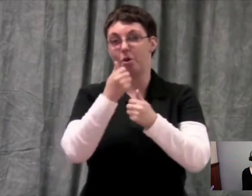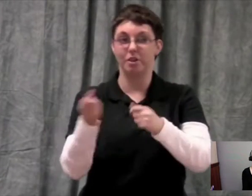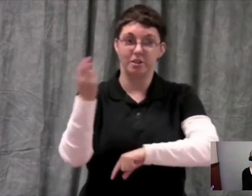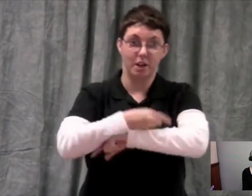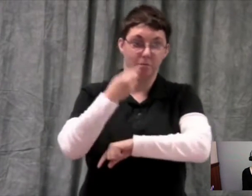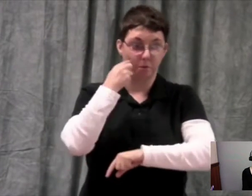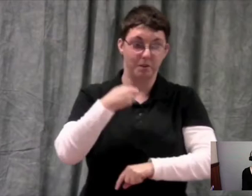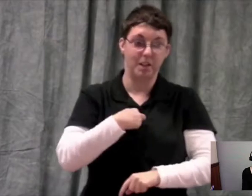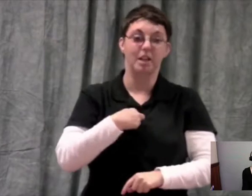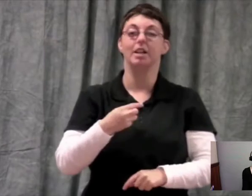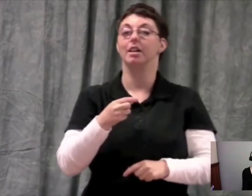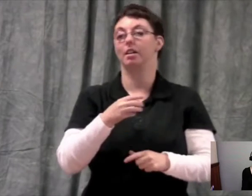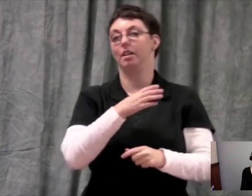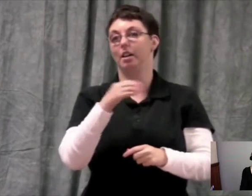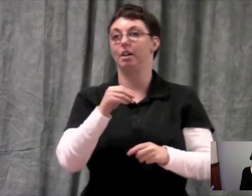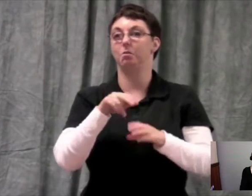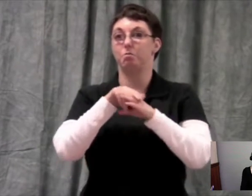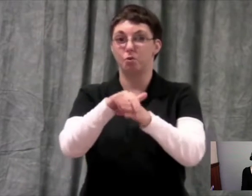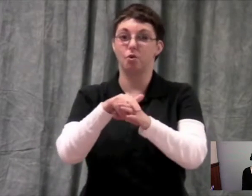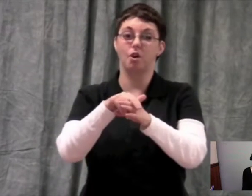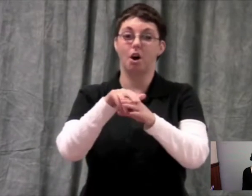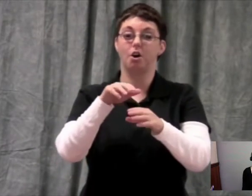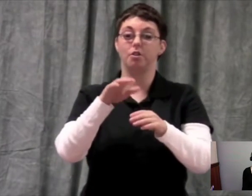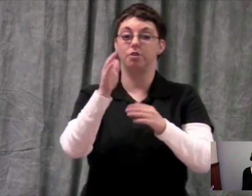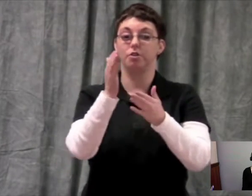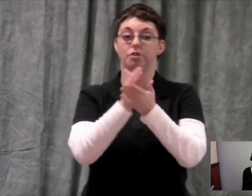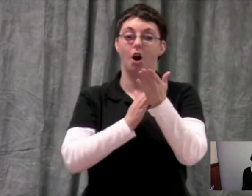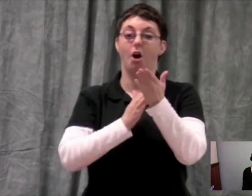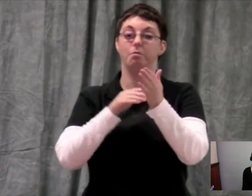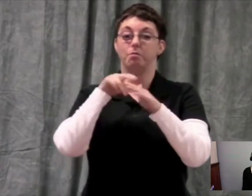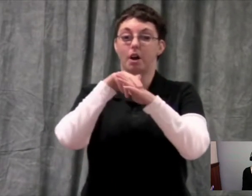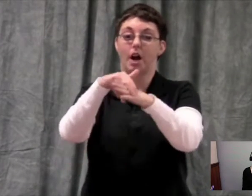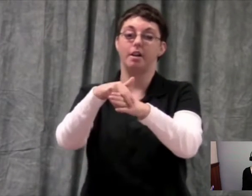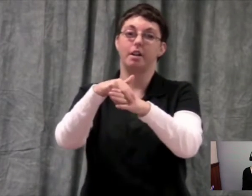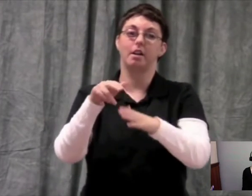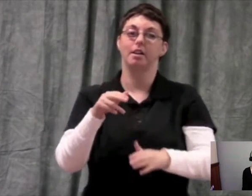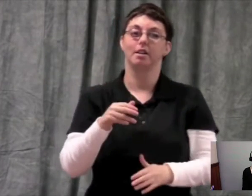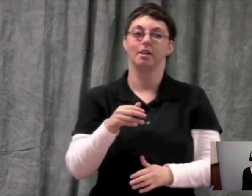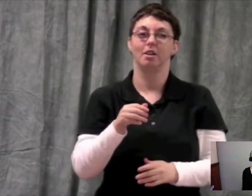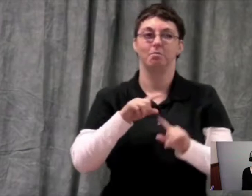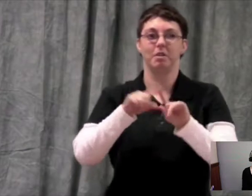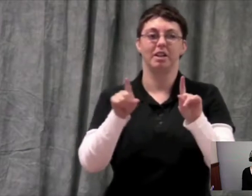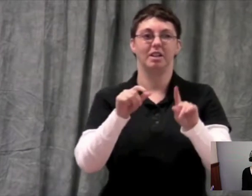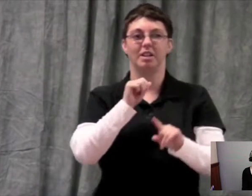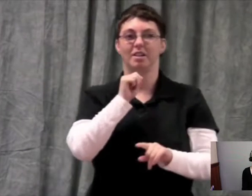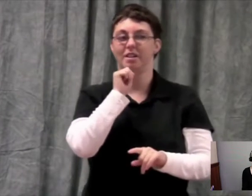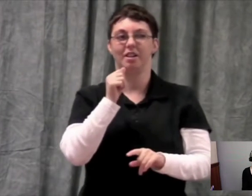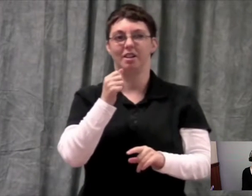she had to sit there and interpret everything, horseback riding and different things that we did that weekend. But it's